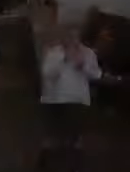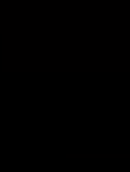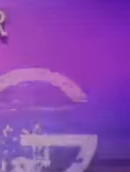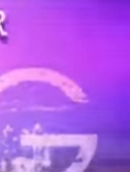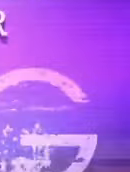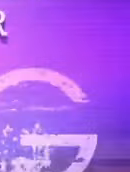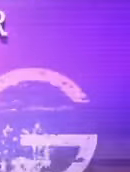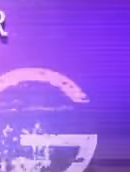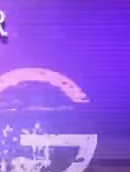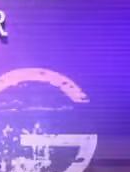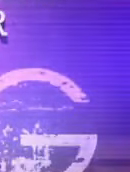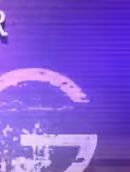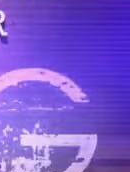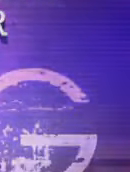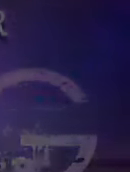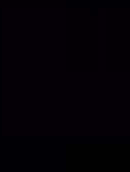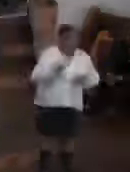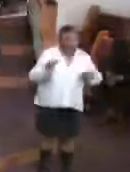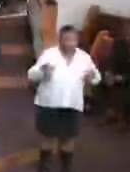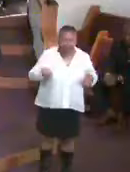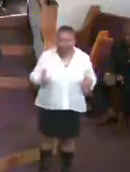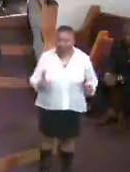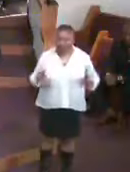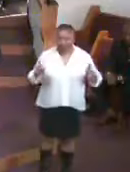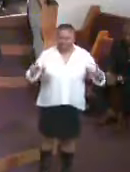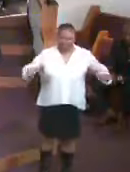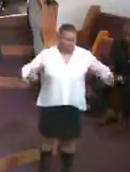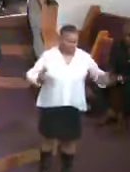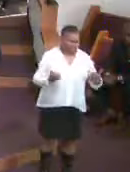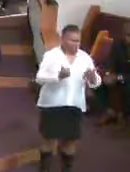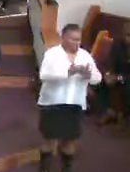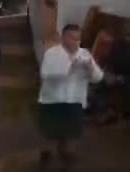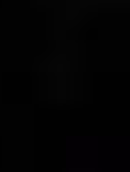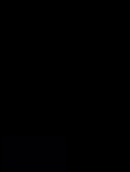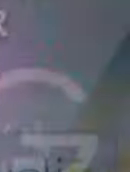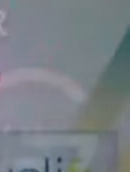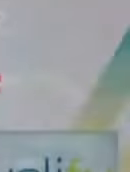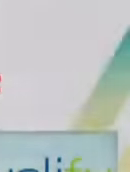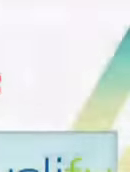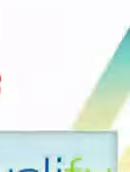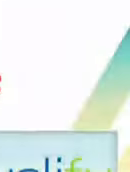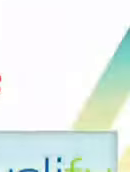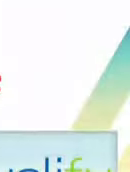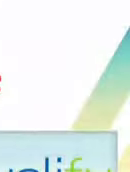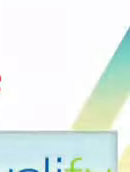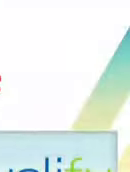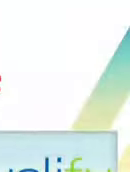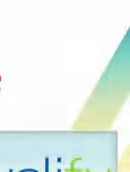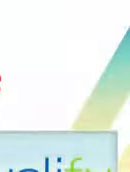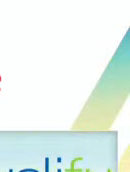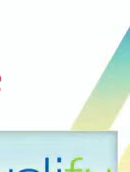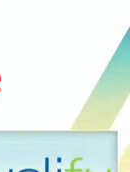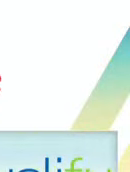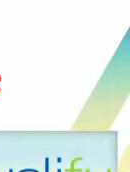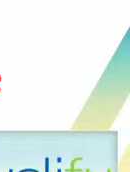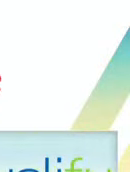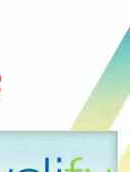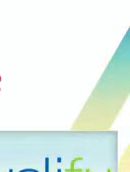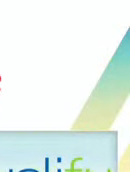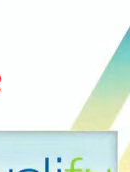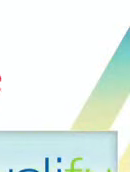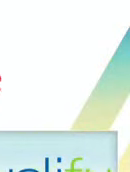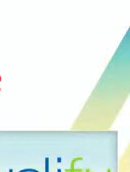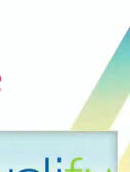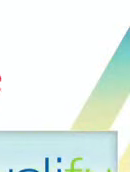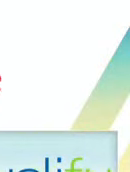today through these challenging travel conditions for many of us. As I shared at 8 o'clock, we had